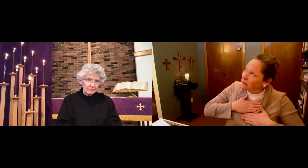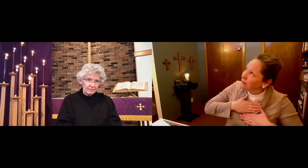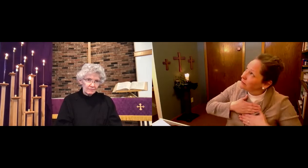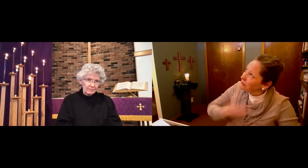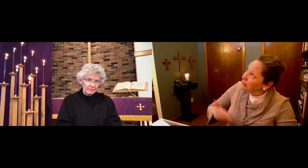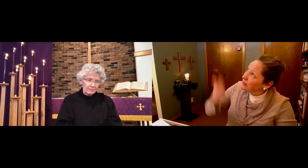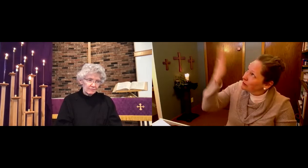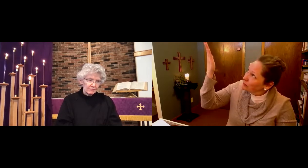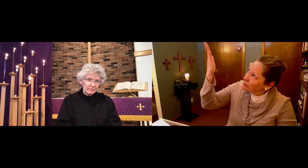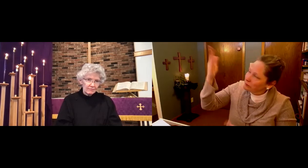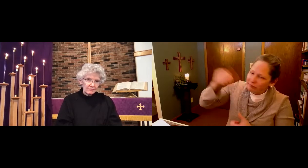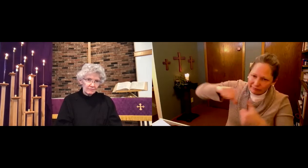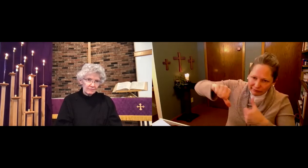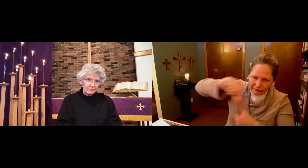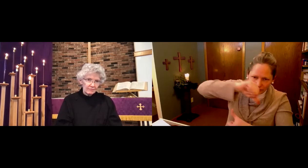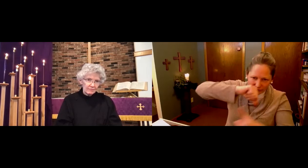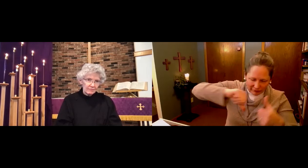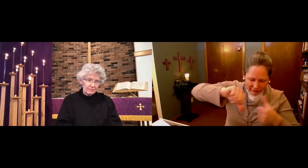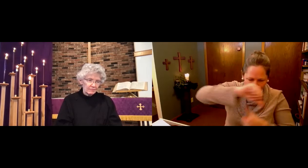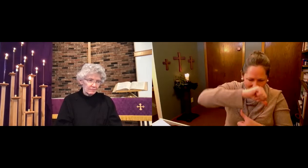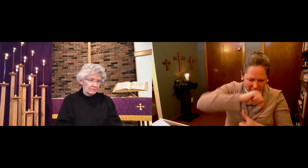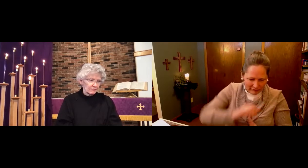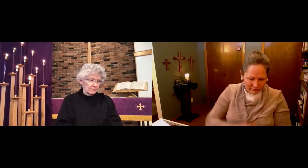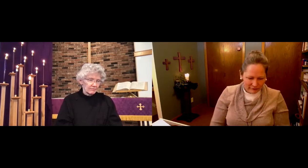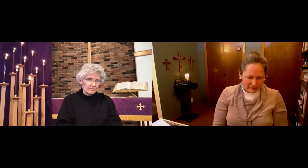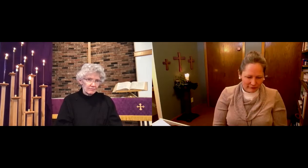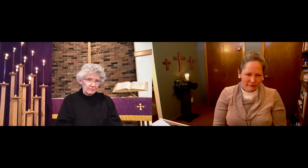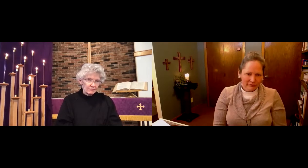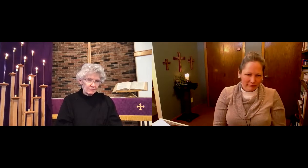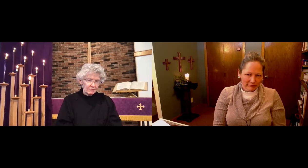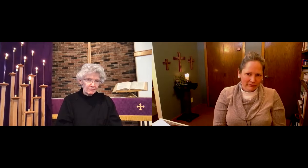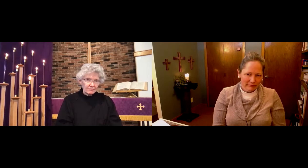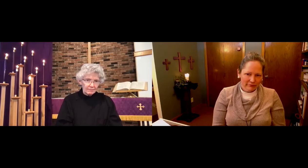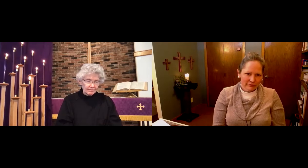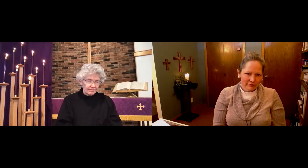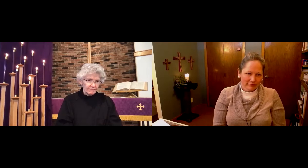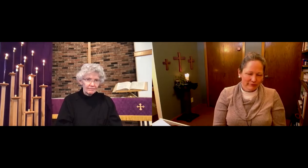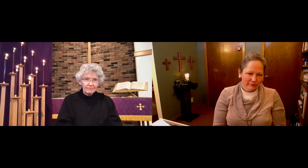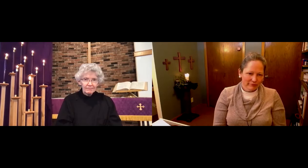we confess to you and to one another,